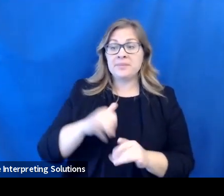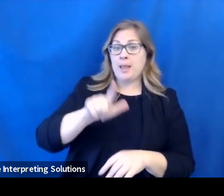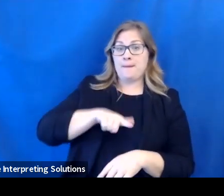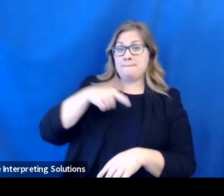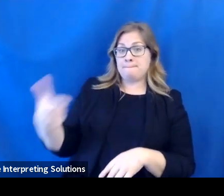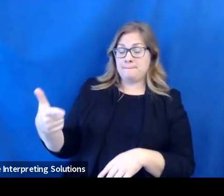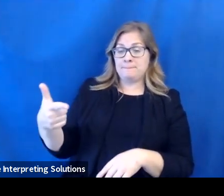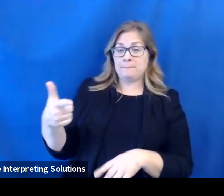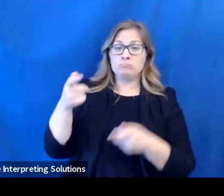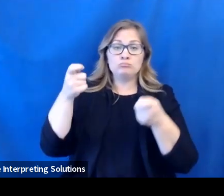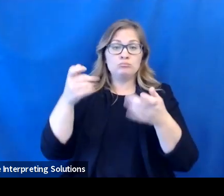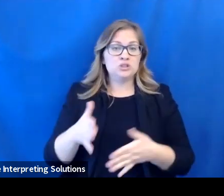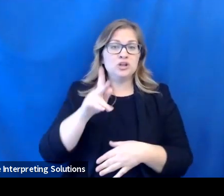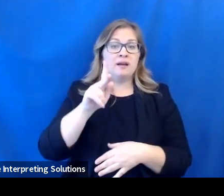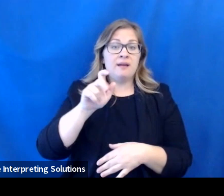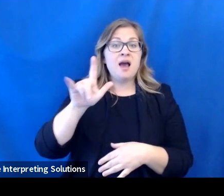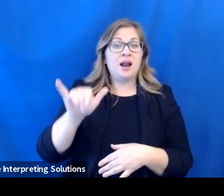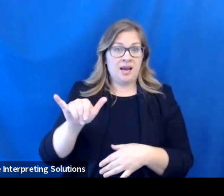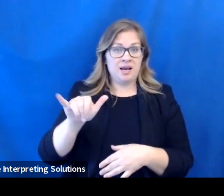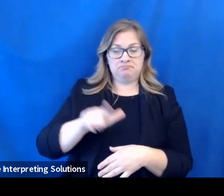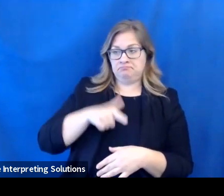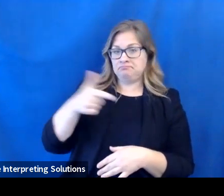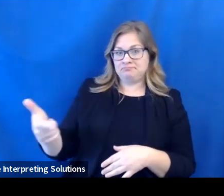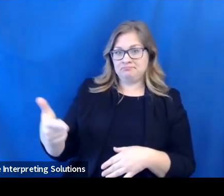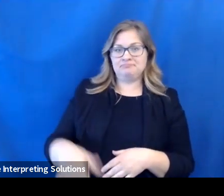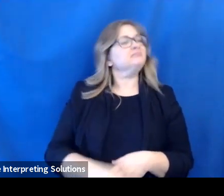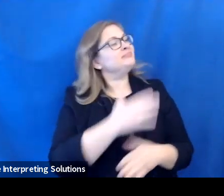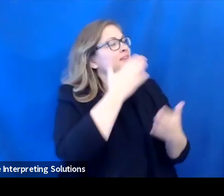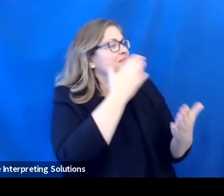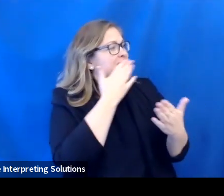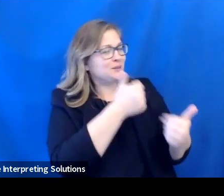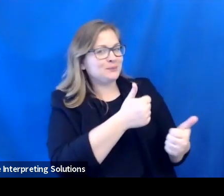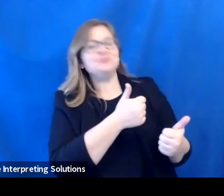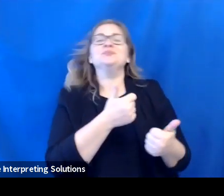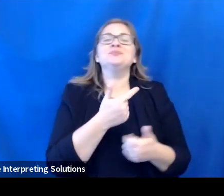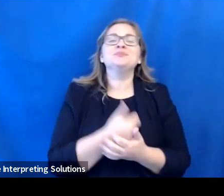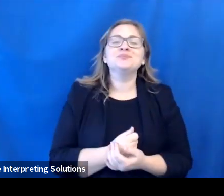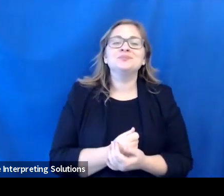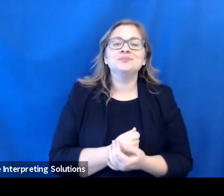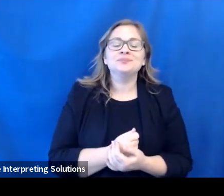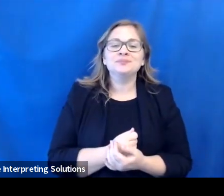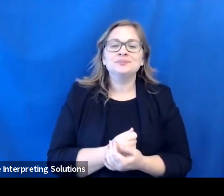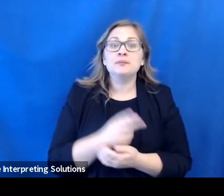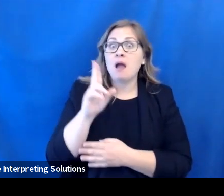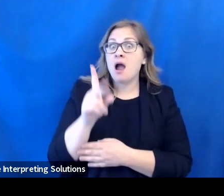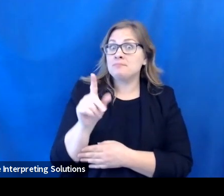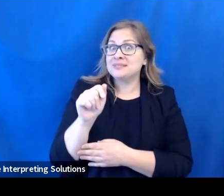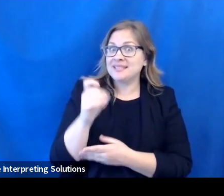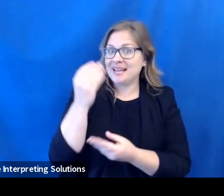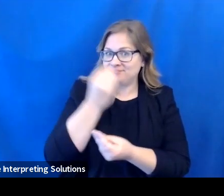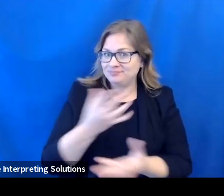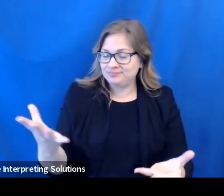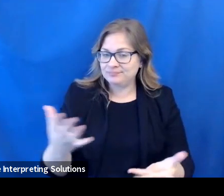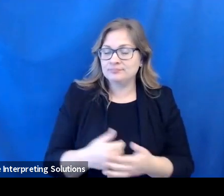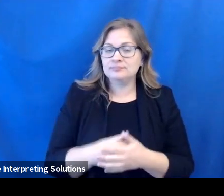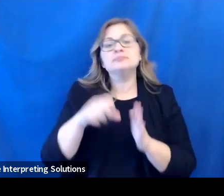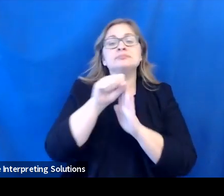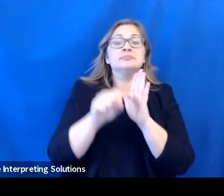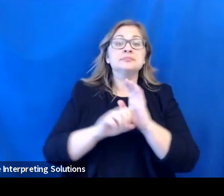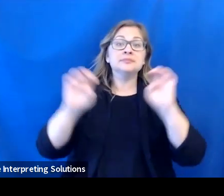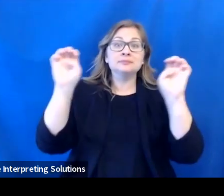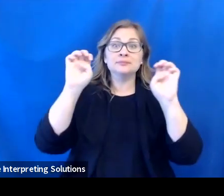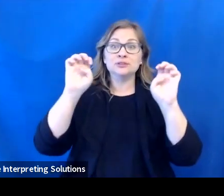Thank you, Commissioner, and good afternoon, everyone. Just a quick update today. The State Emergency Operations Center continues to be a very busy